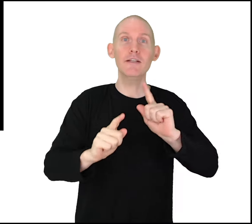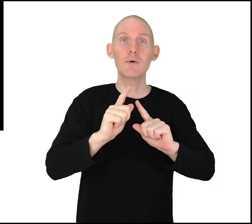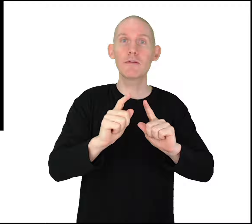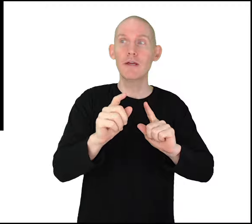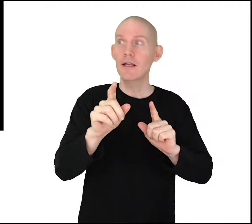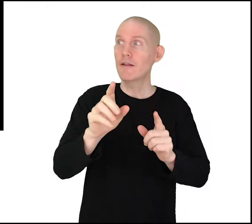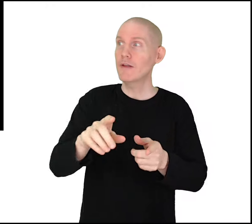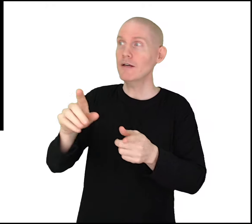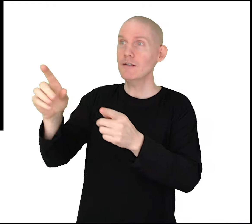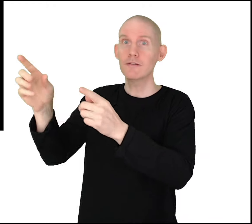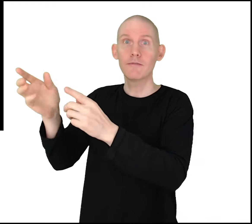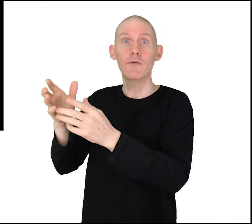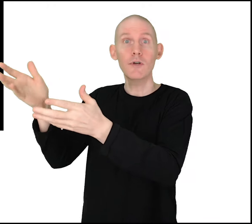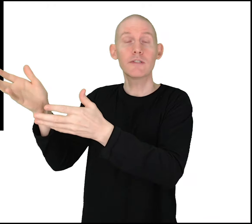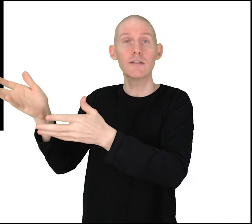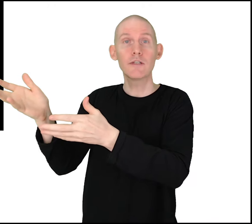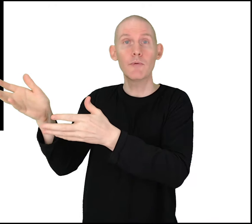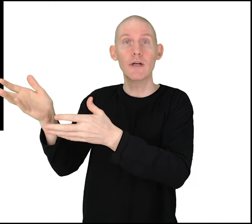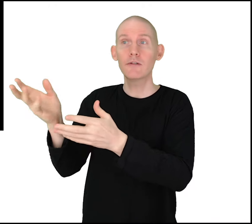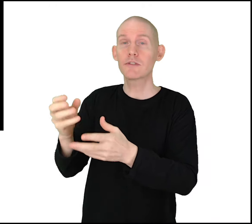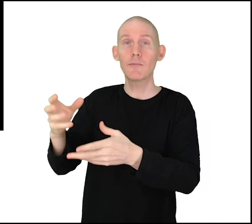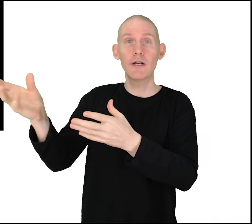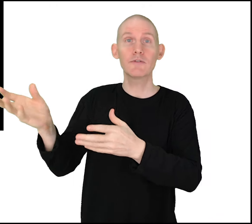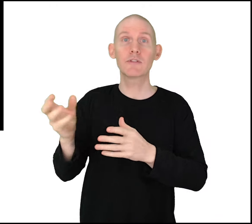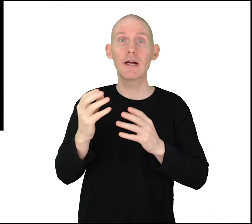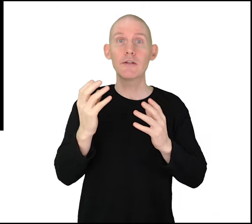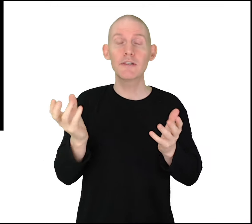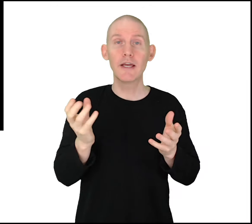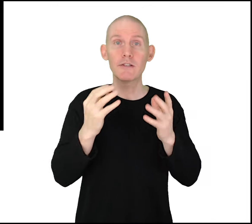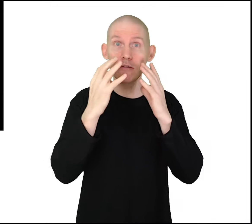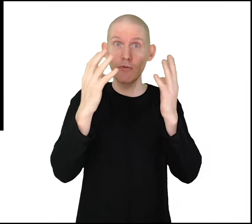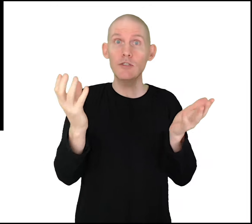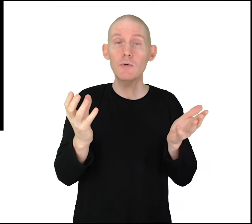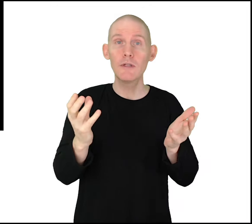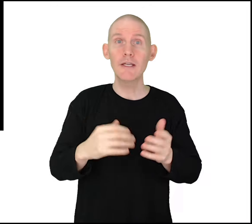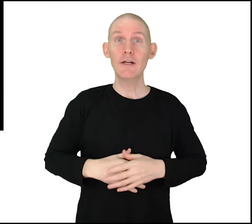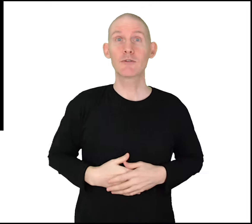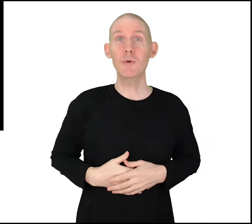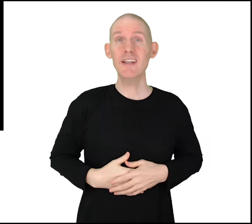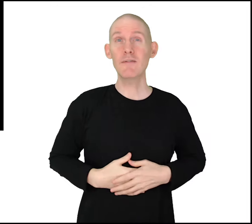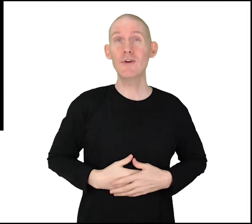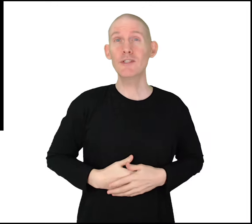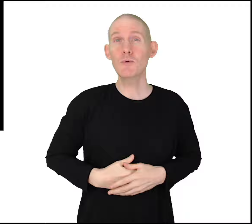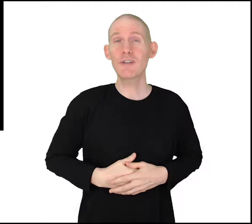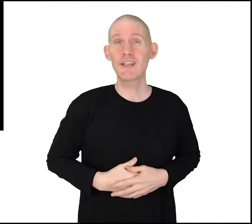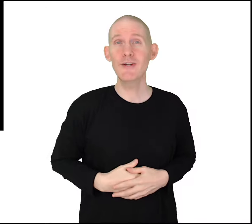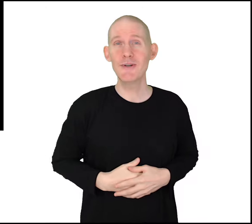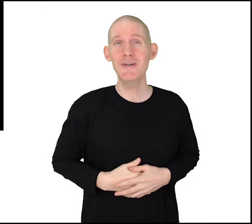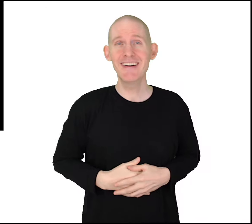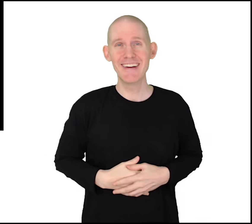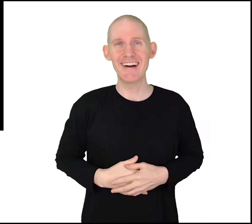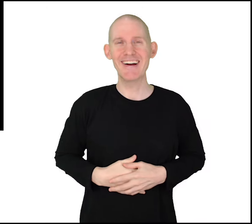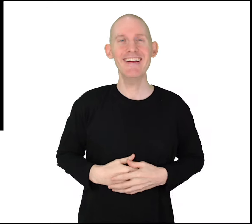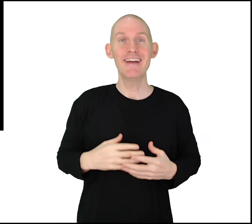with, they're focused on something else. Something else has got their attention visually. So we need a visual cue